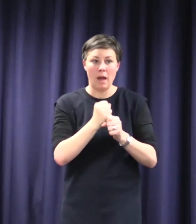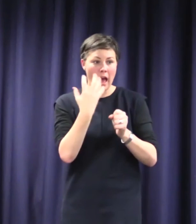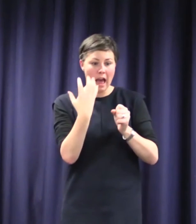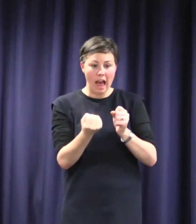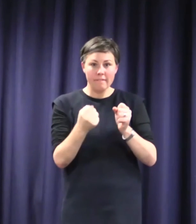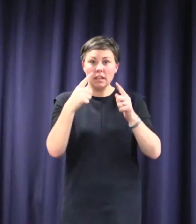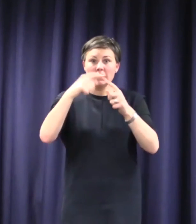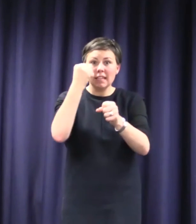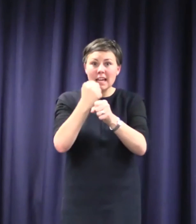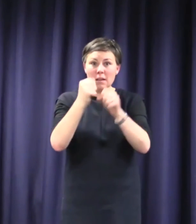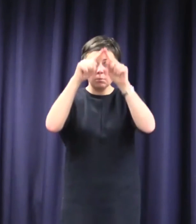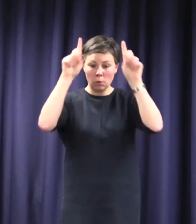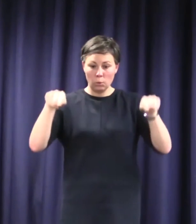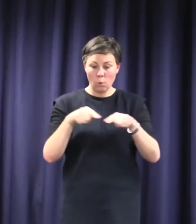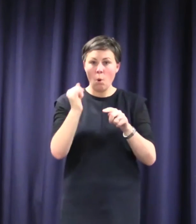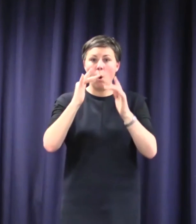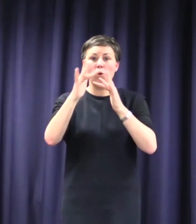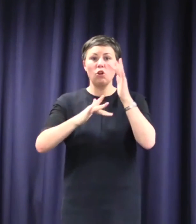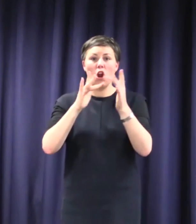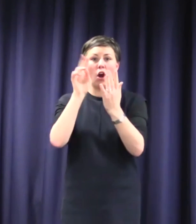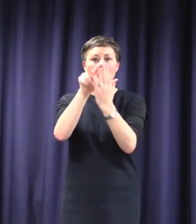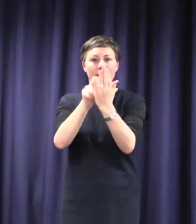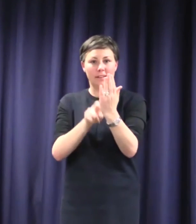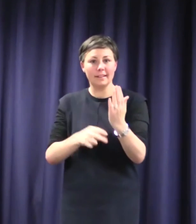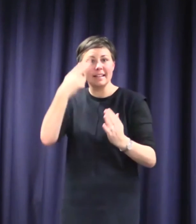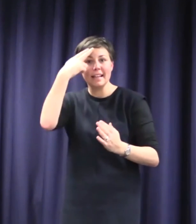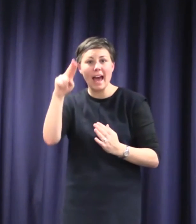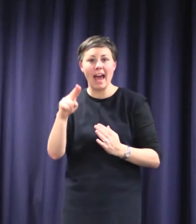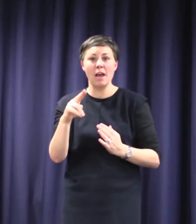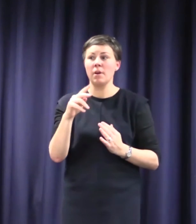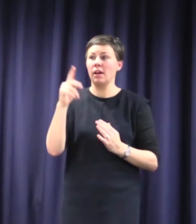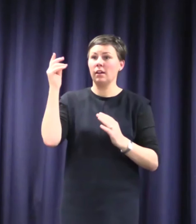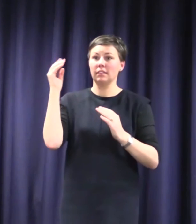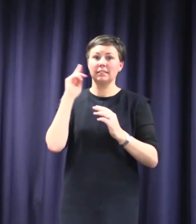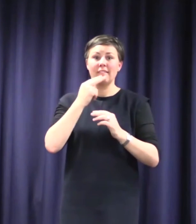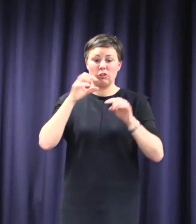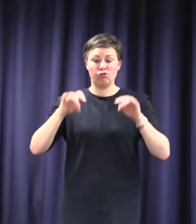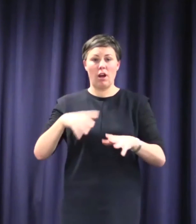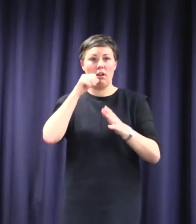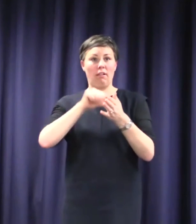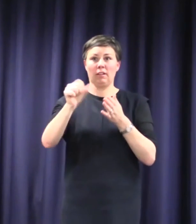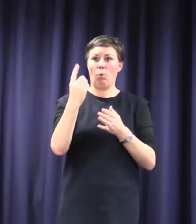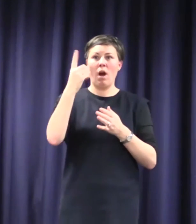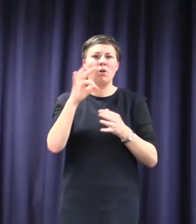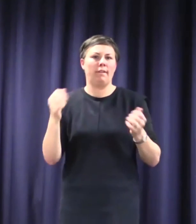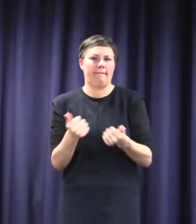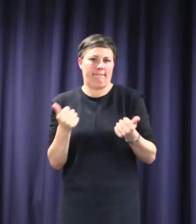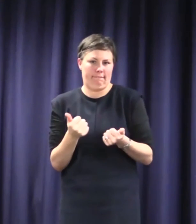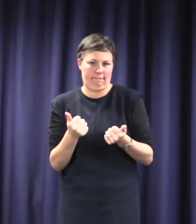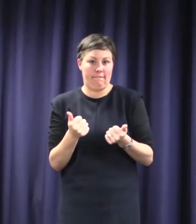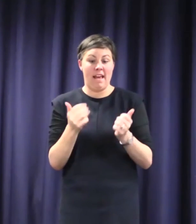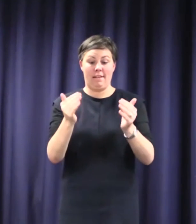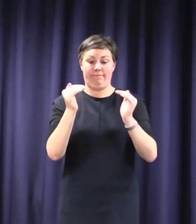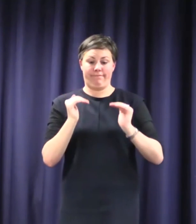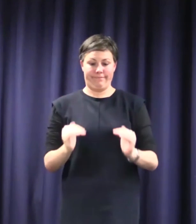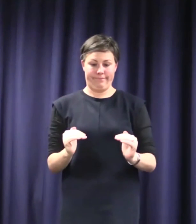templates? Online petitions? Maybe one letter from Deaf Australia is not enough. And another comment along the